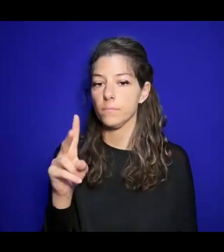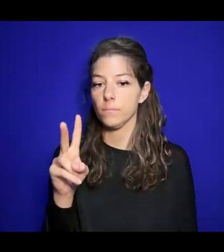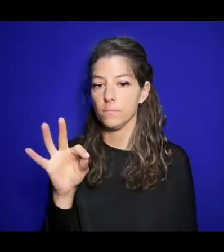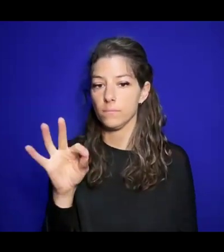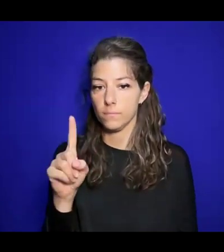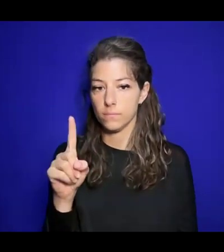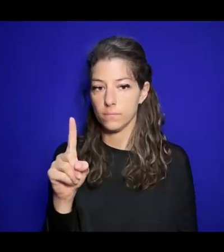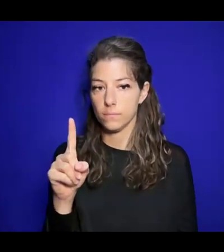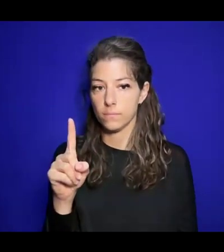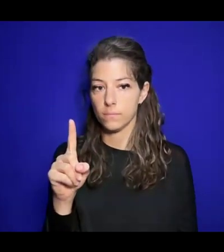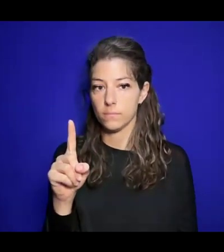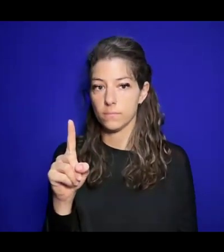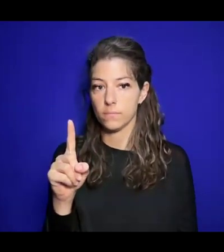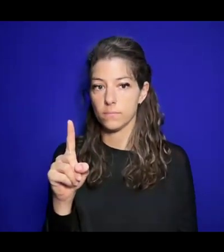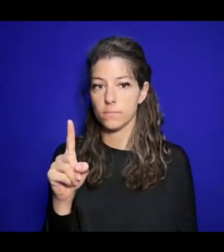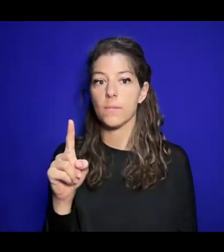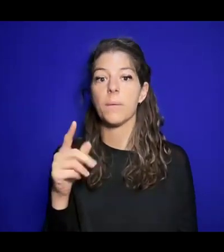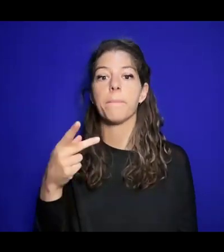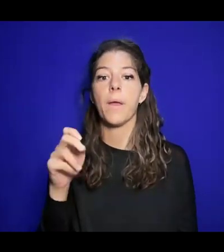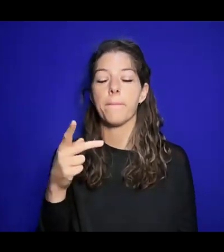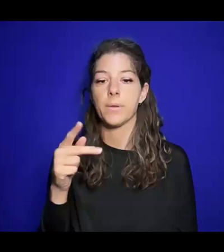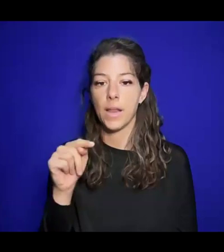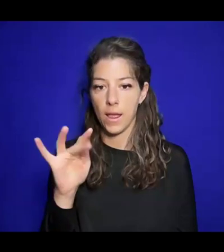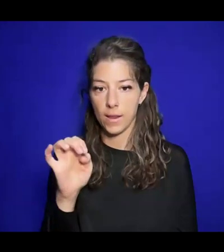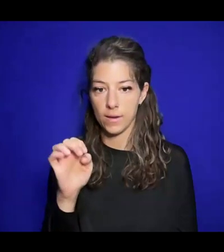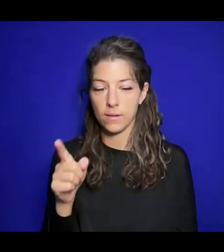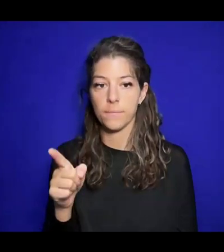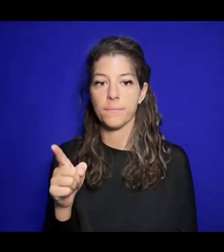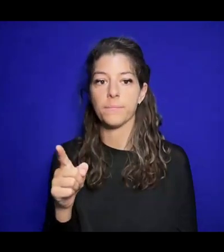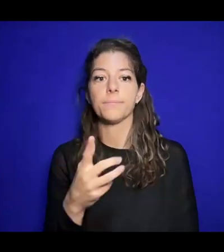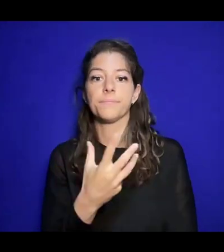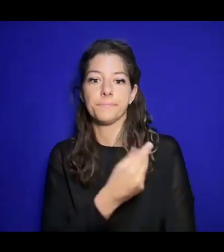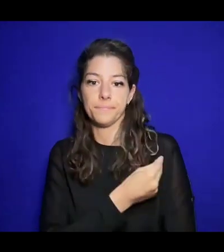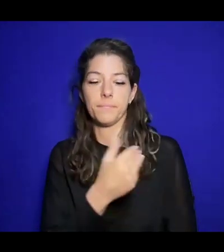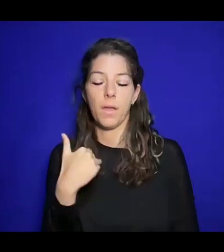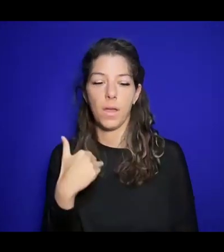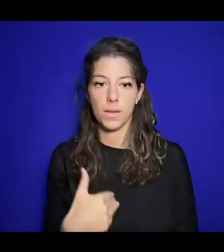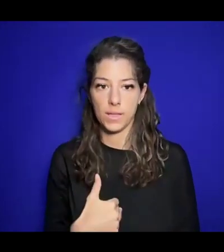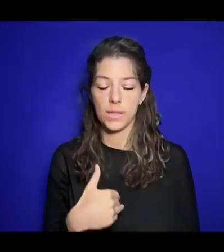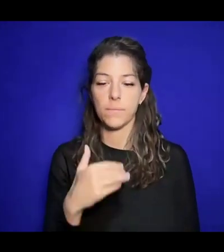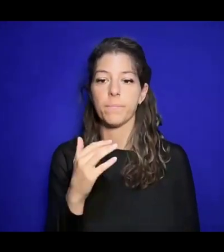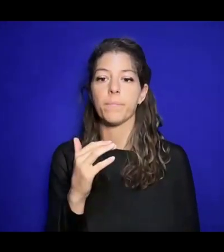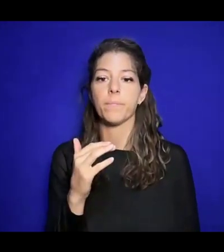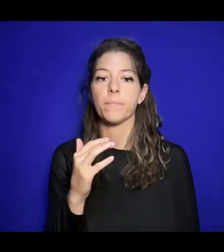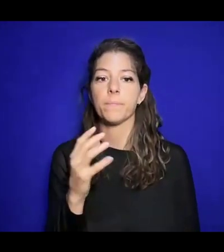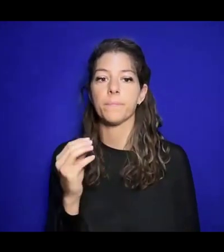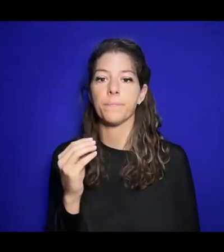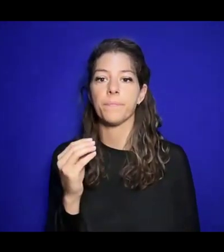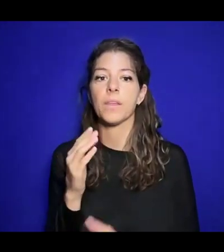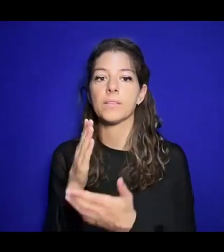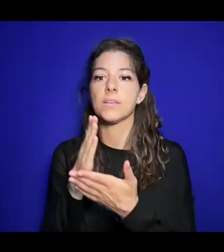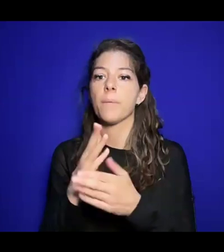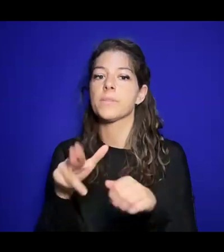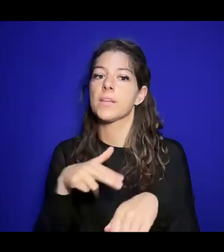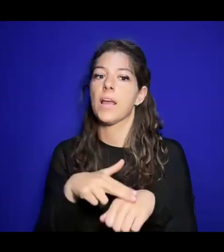which is a peptide that goes into your body and it stops the